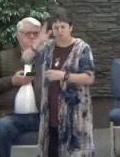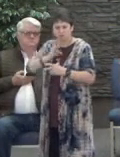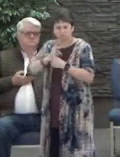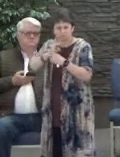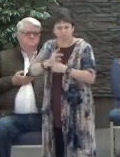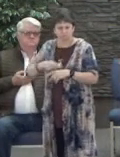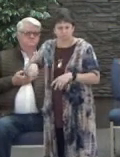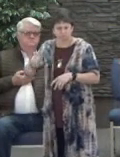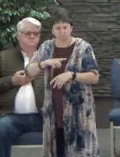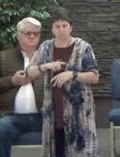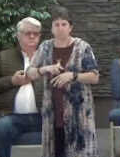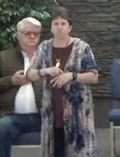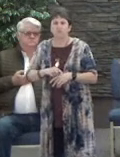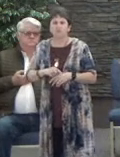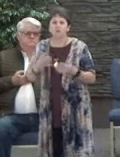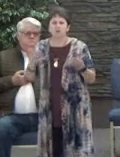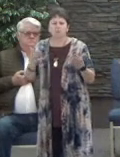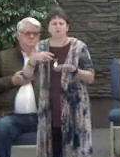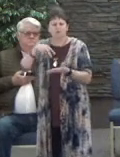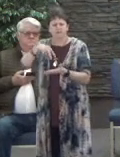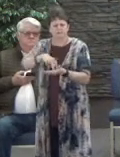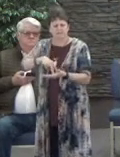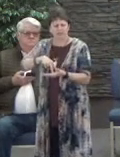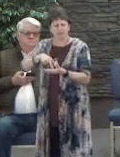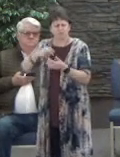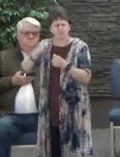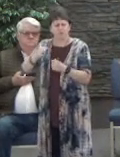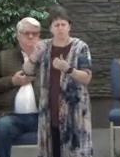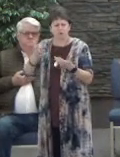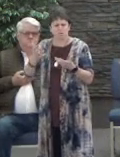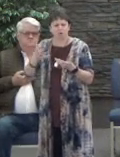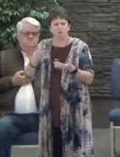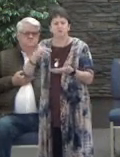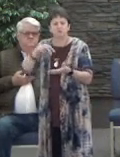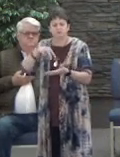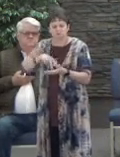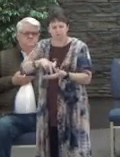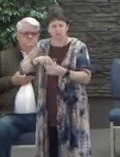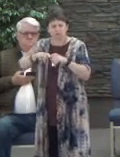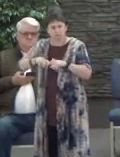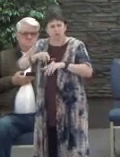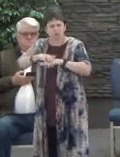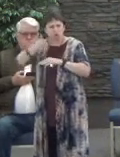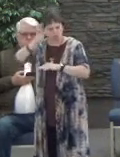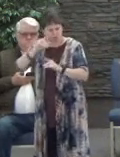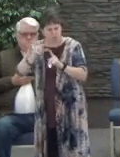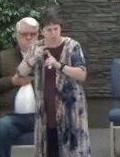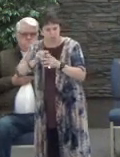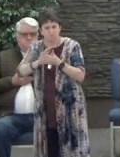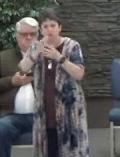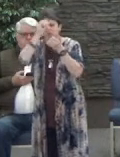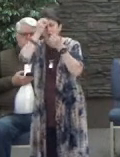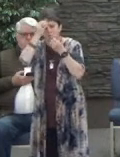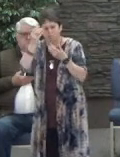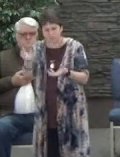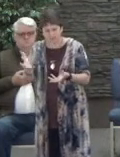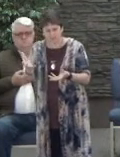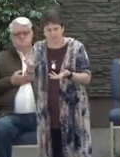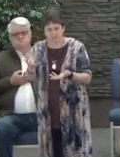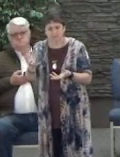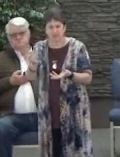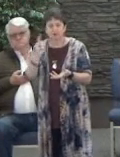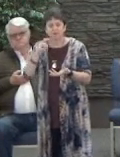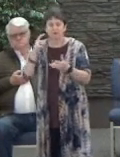17. And what are they standing firm on? They're standing firm on God's word. They're being obedient to it. And they